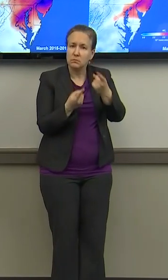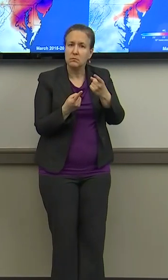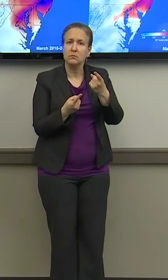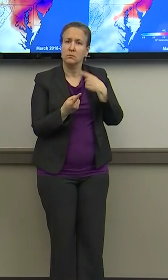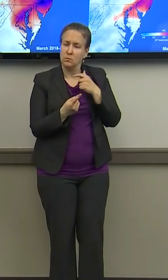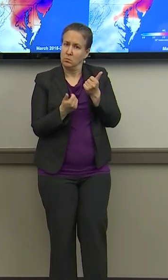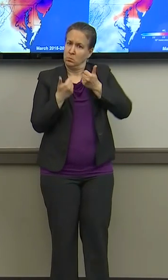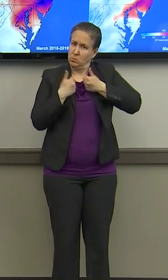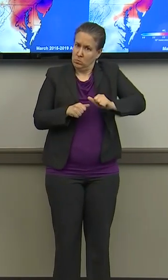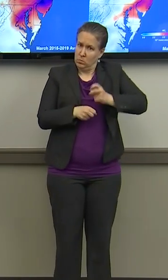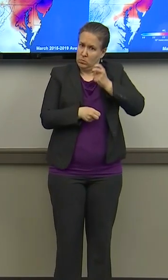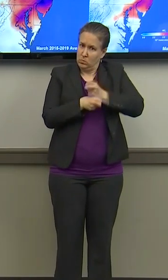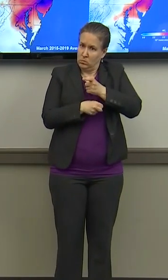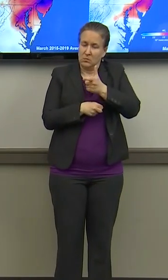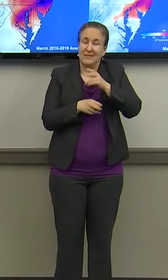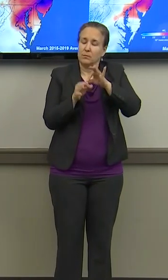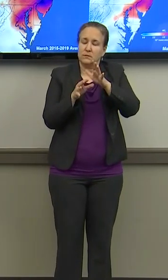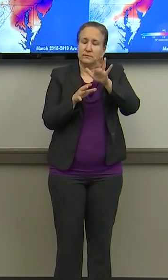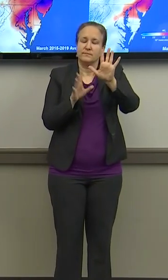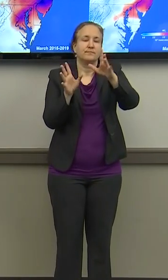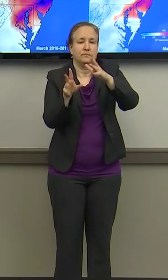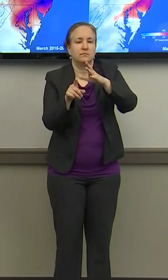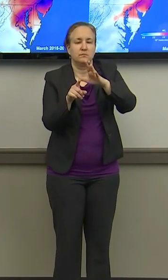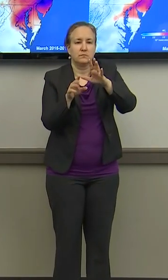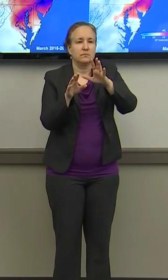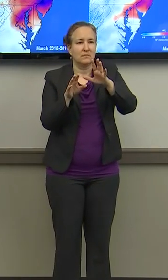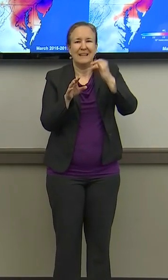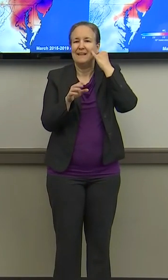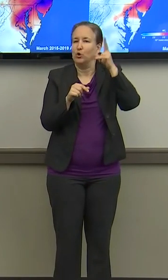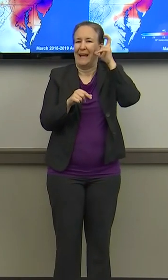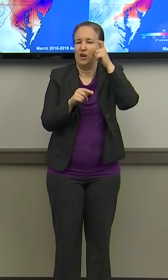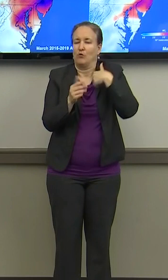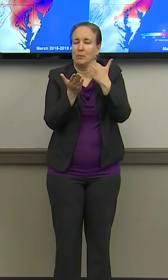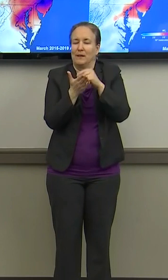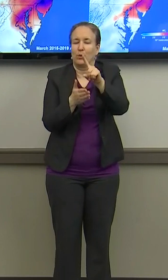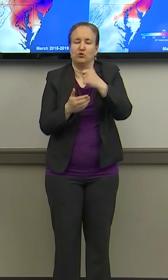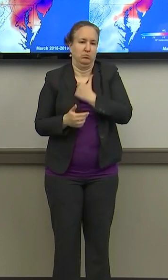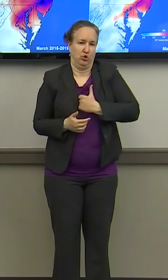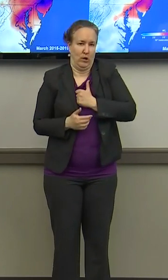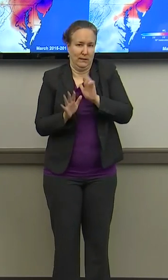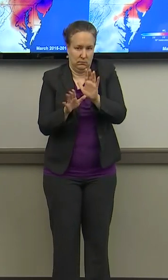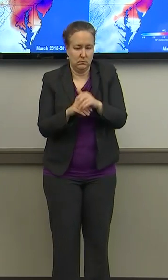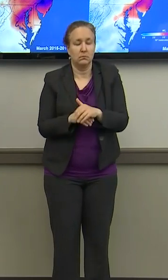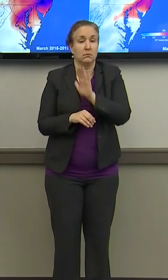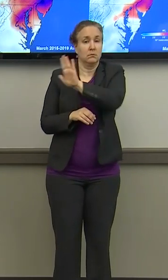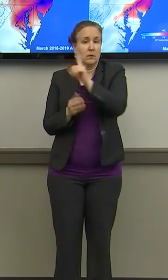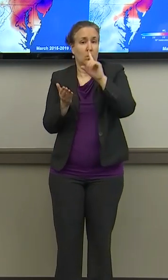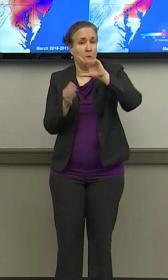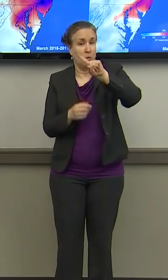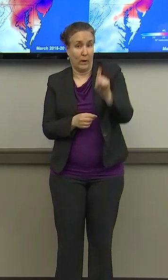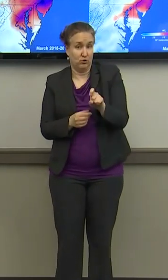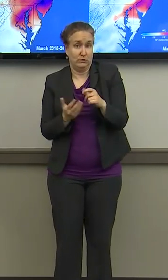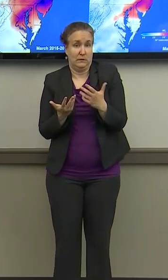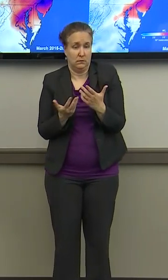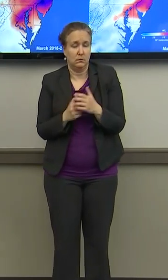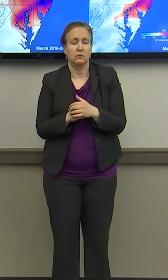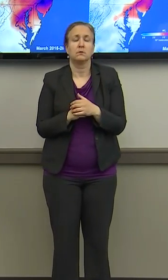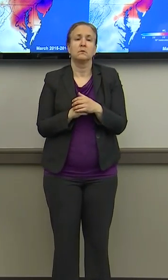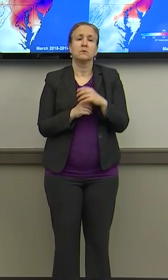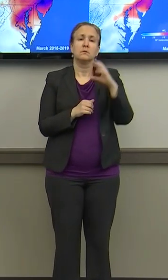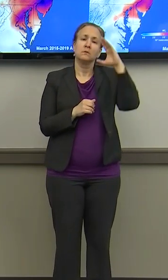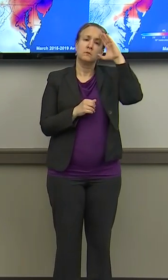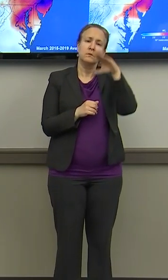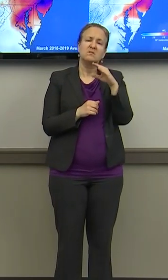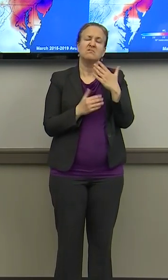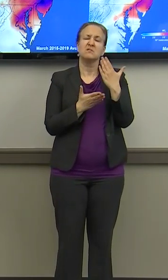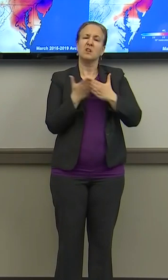every effort to be as. Oh, so in case everyone couldn't hear, sorry about that. The question was that there's been